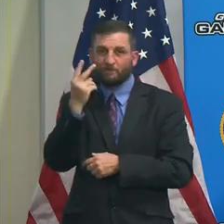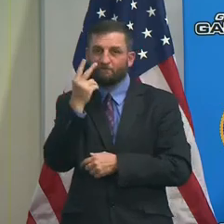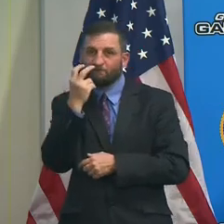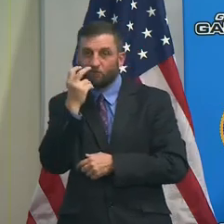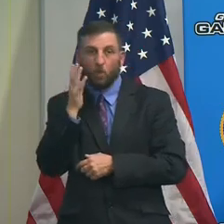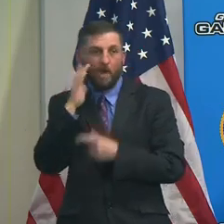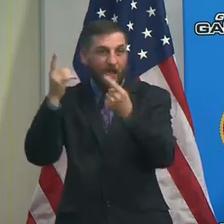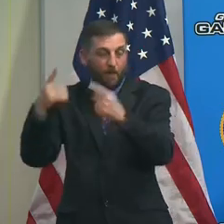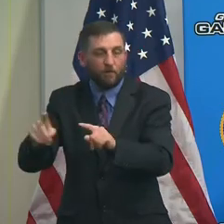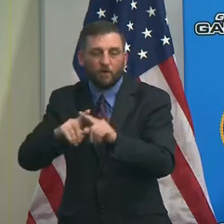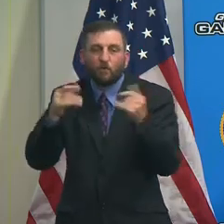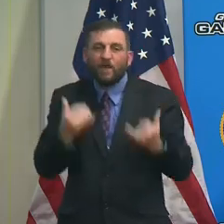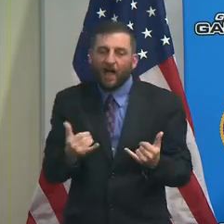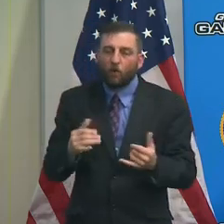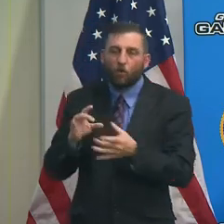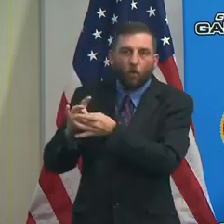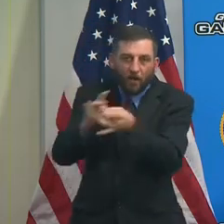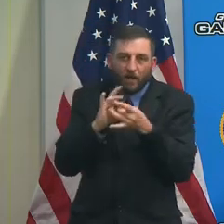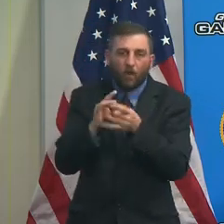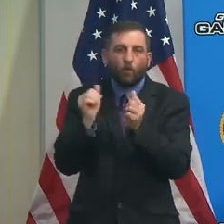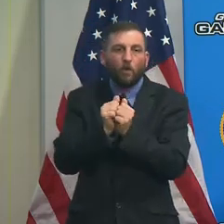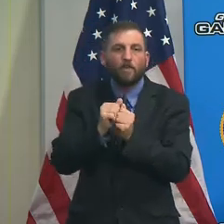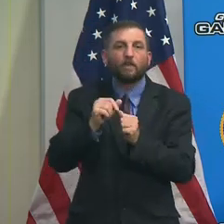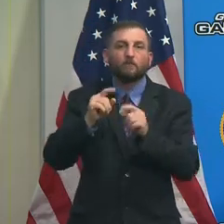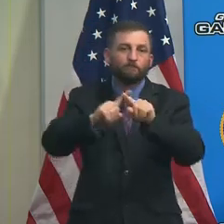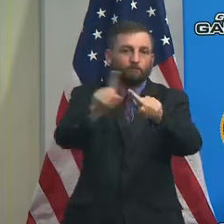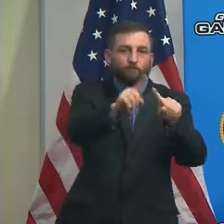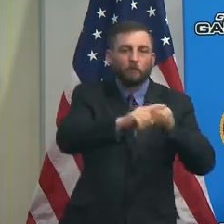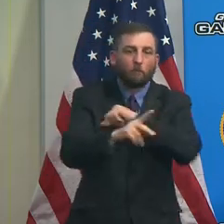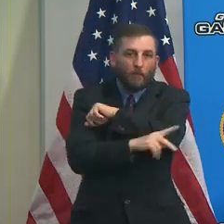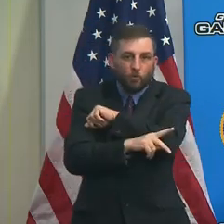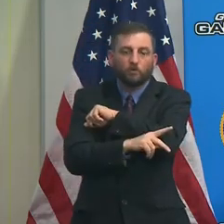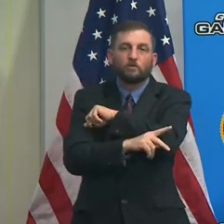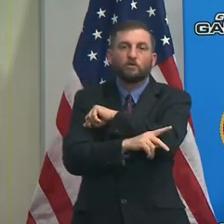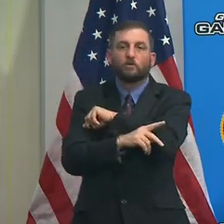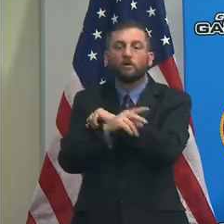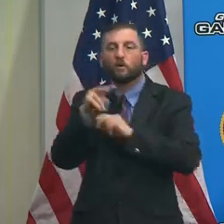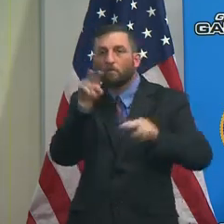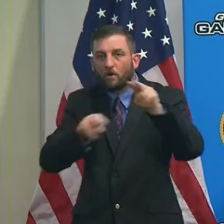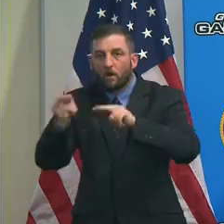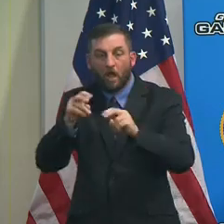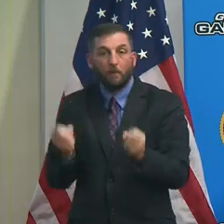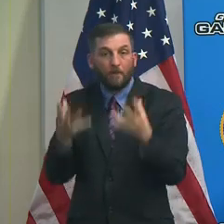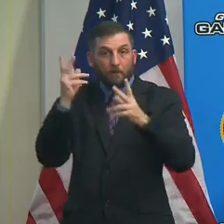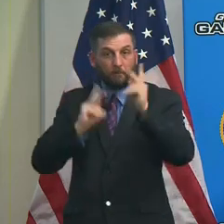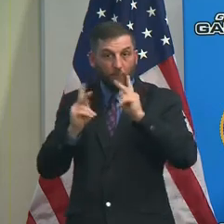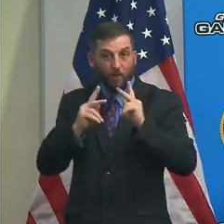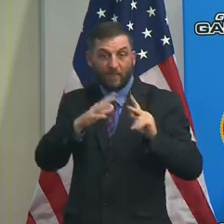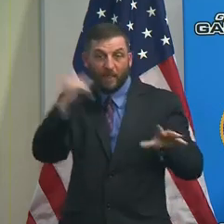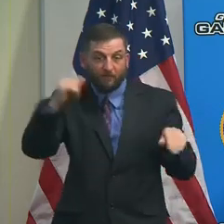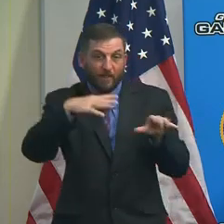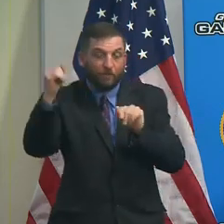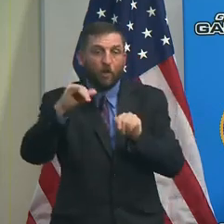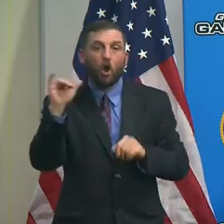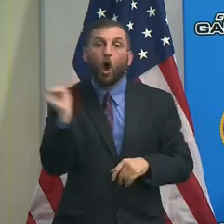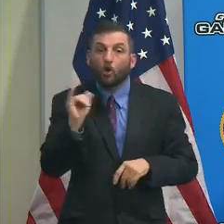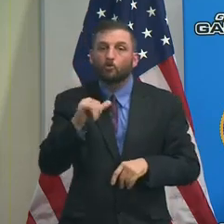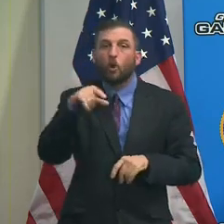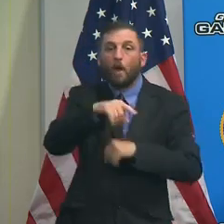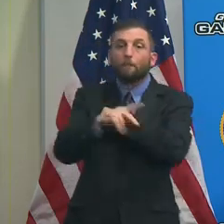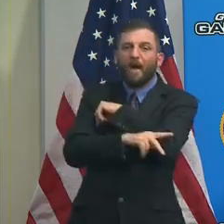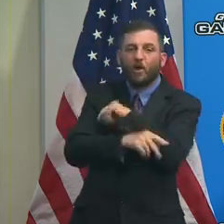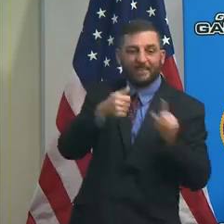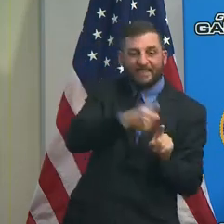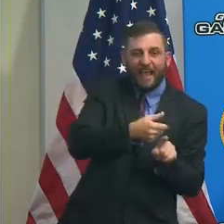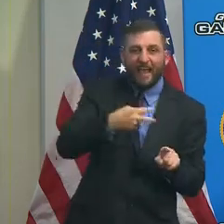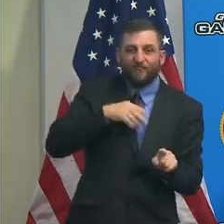we're working in close coordination with all the parishes to try to monitor the number of people who are leaving. And you have to remember, there are also parish shelters that are set up